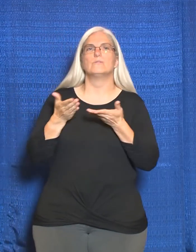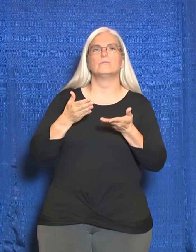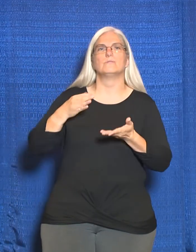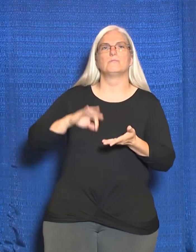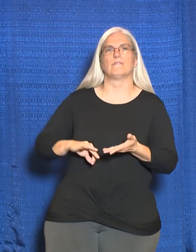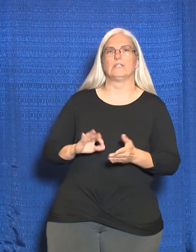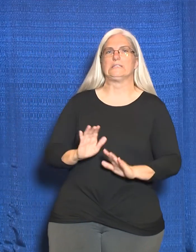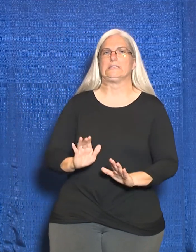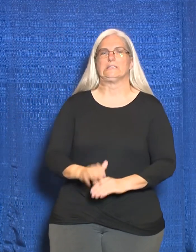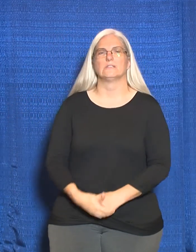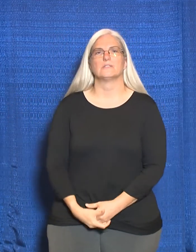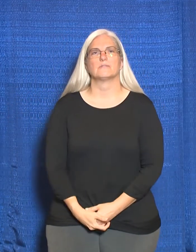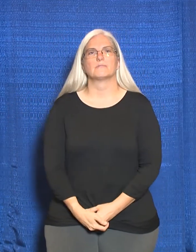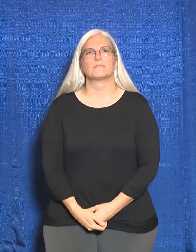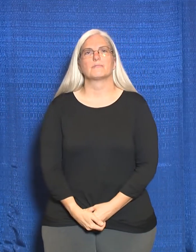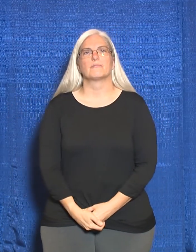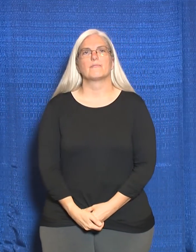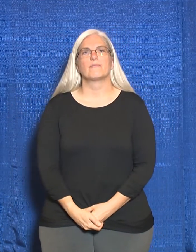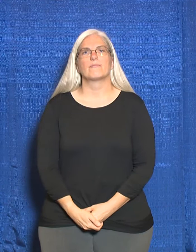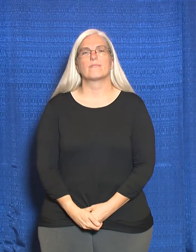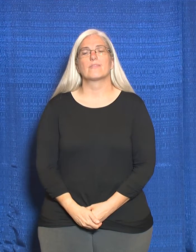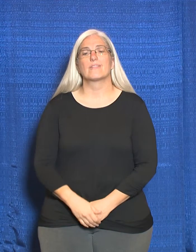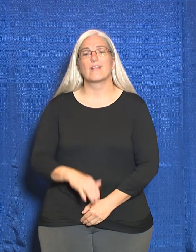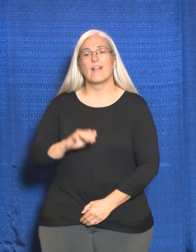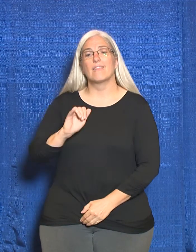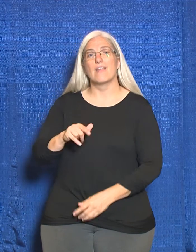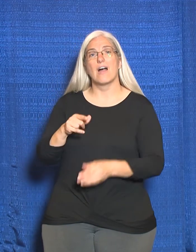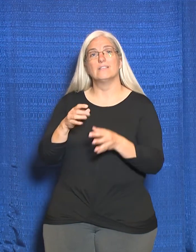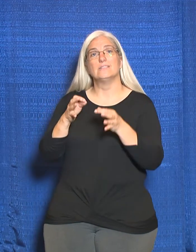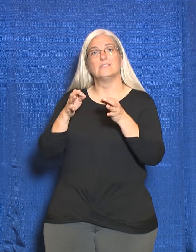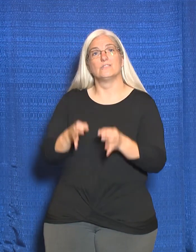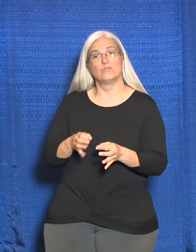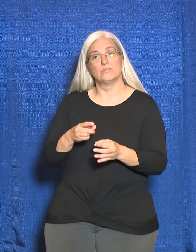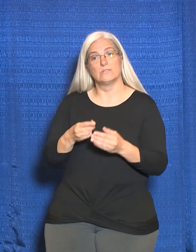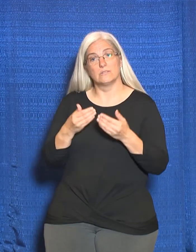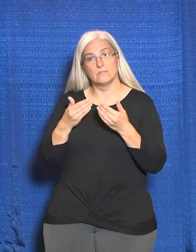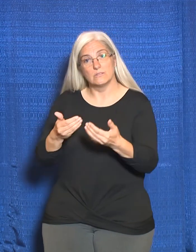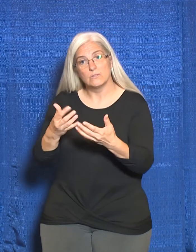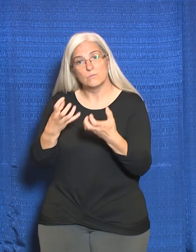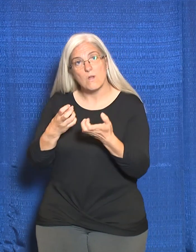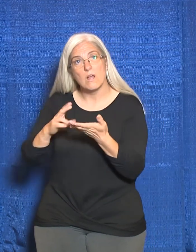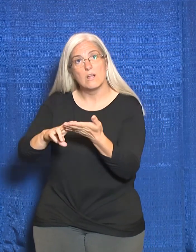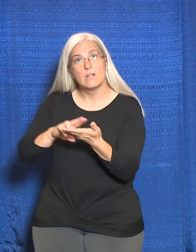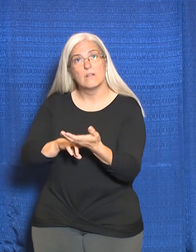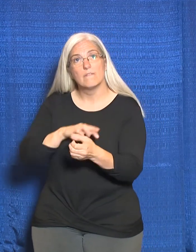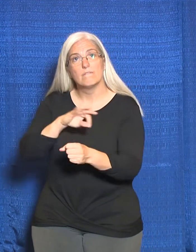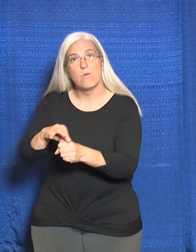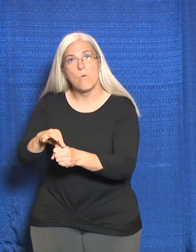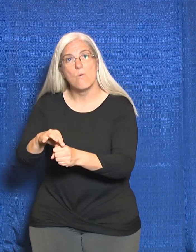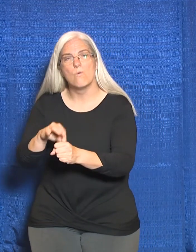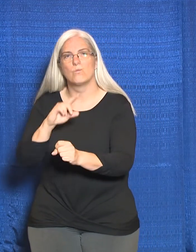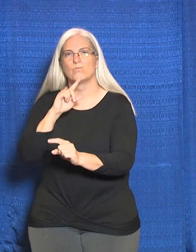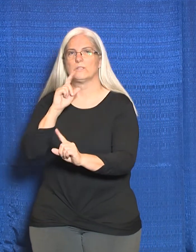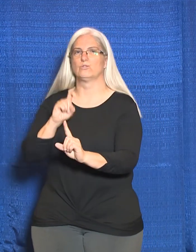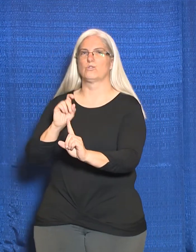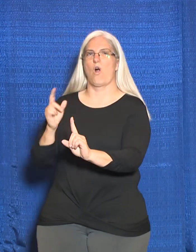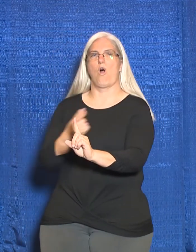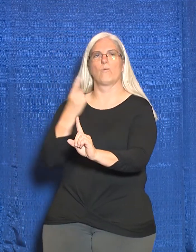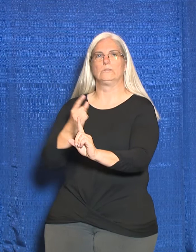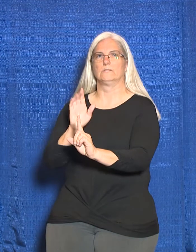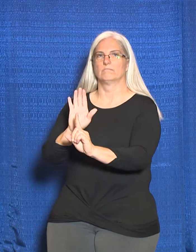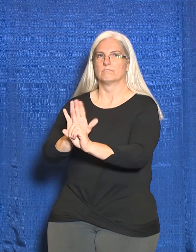and services. The decision to register to vote always lies with the client themselves, rather than